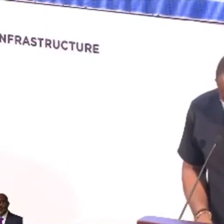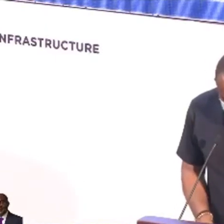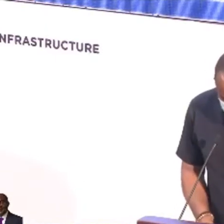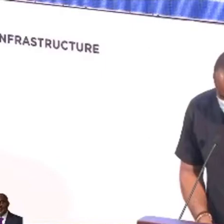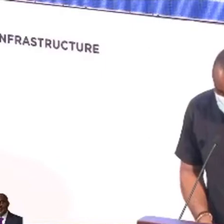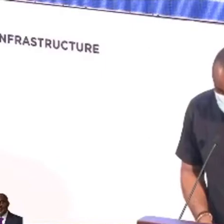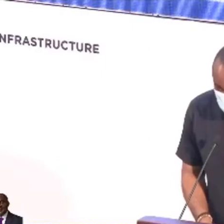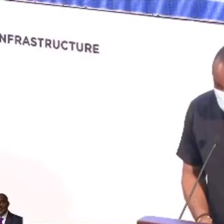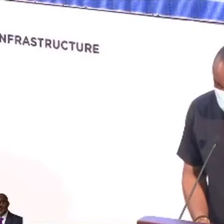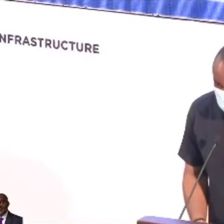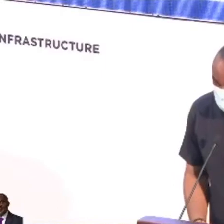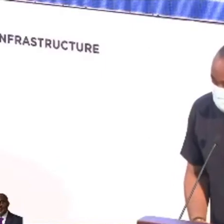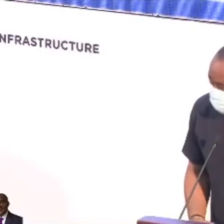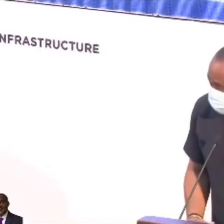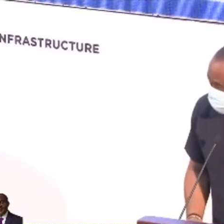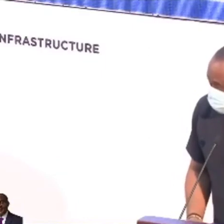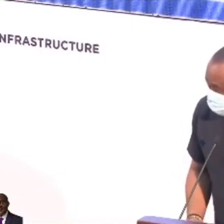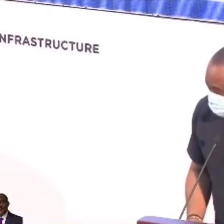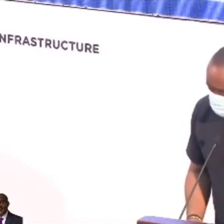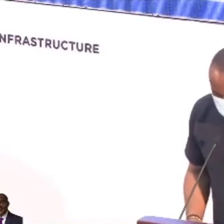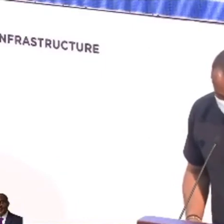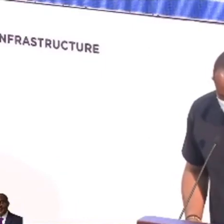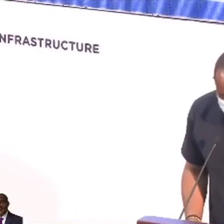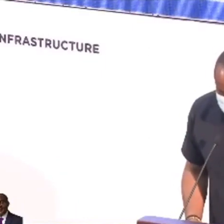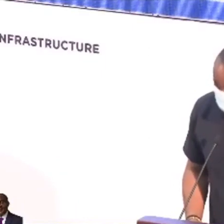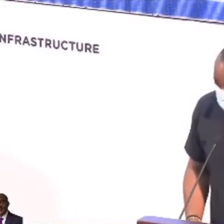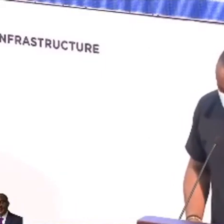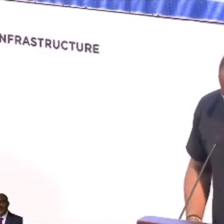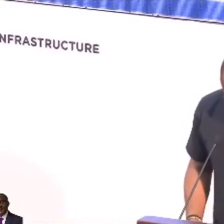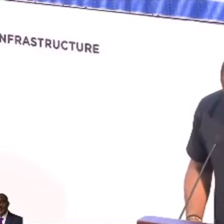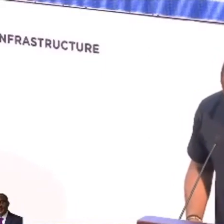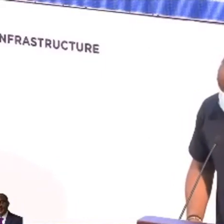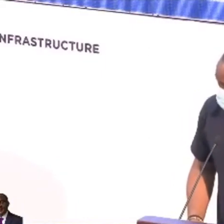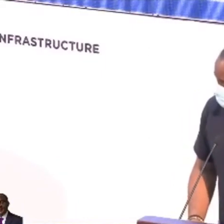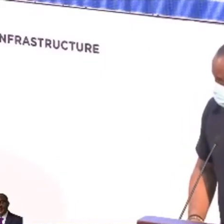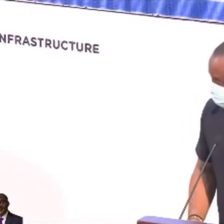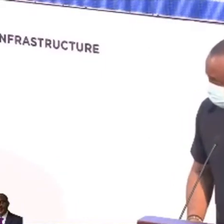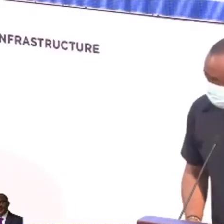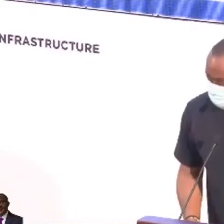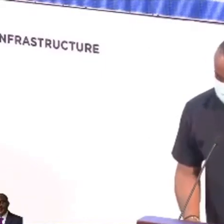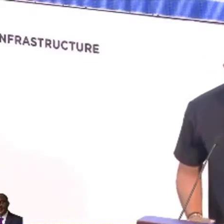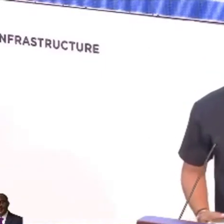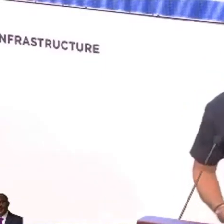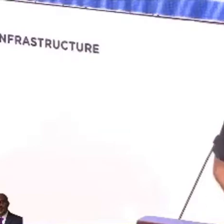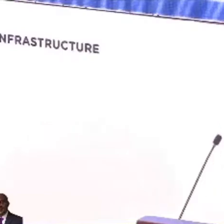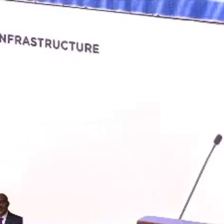evaluation to give us the purpose of gathering. Honorable Minister.